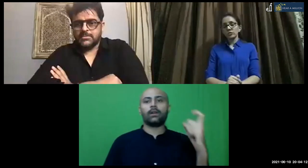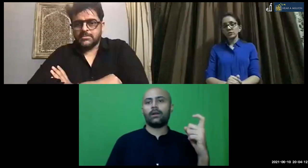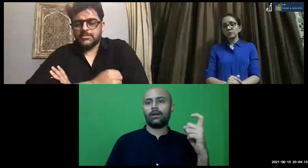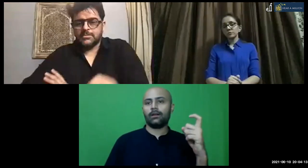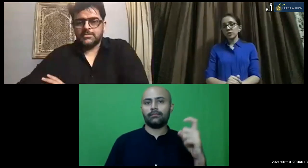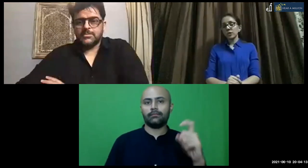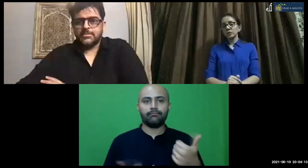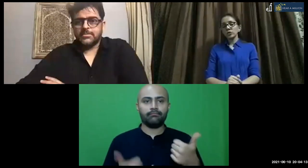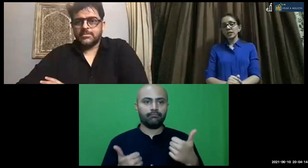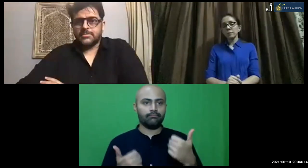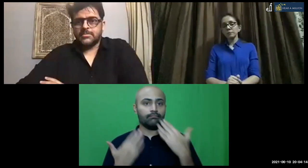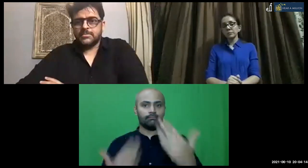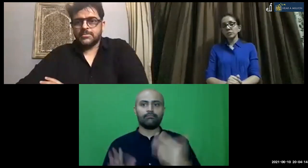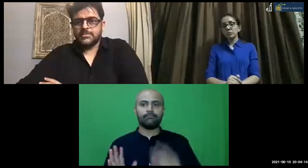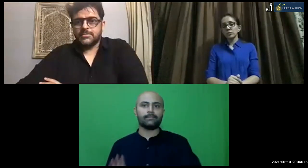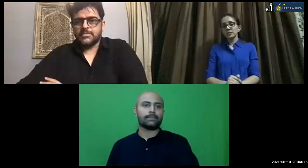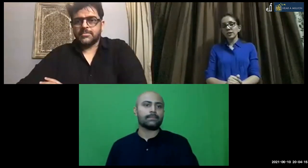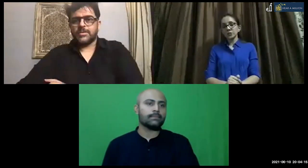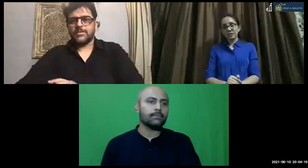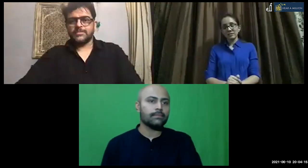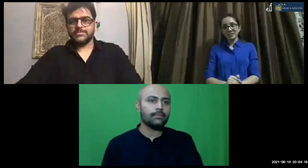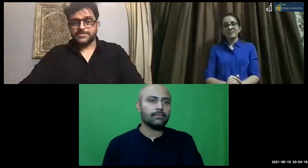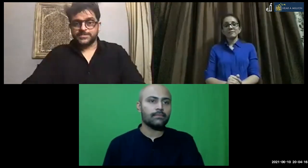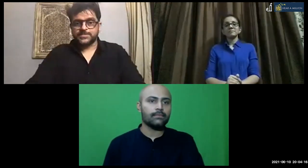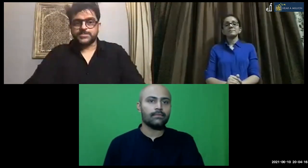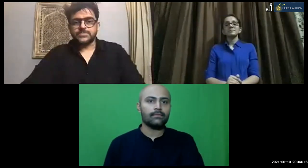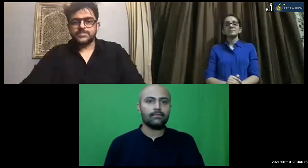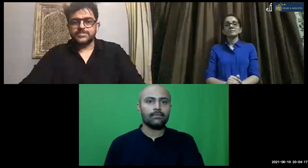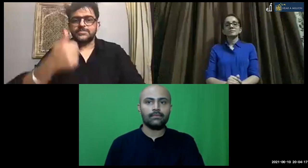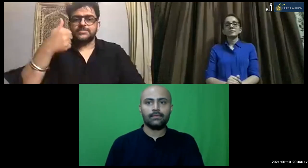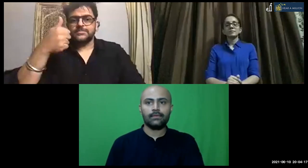So now that you've total number of people who have voted are 277.